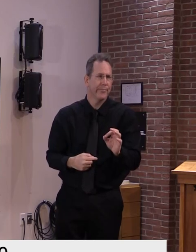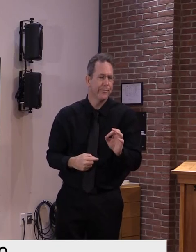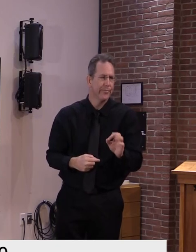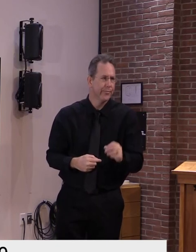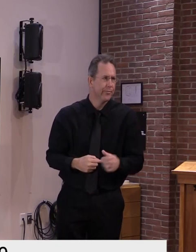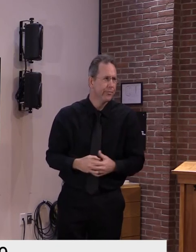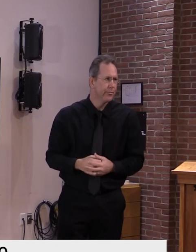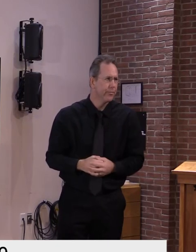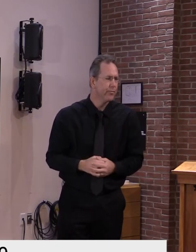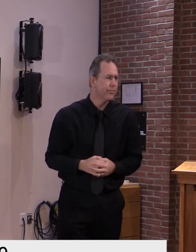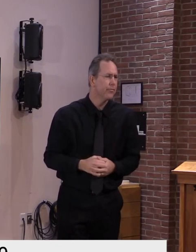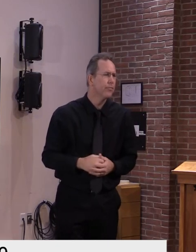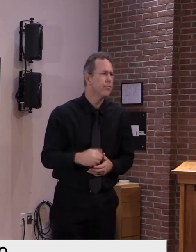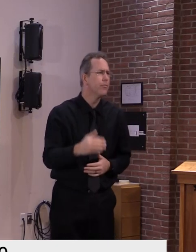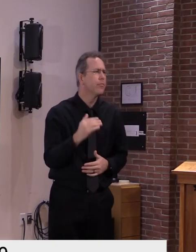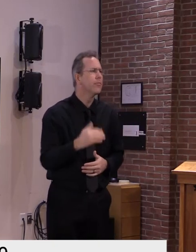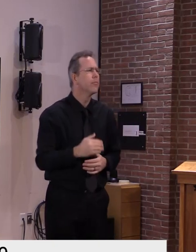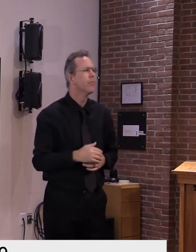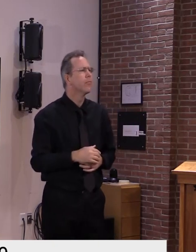Stewart,